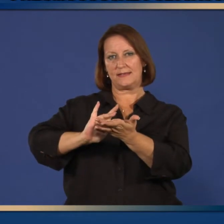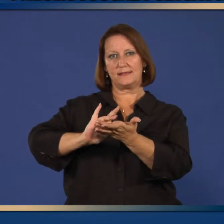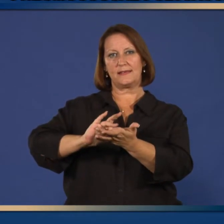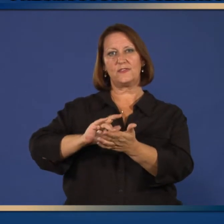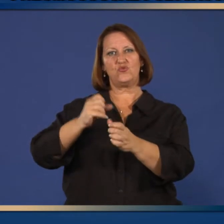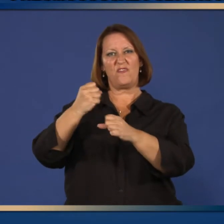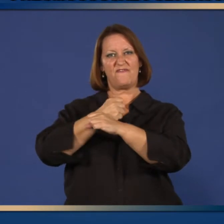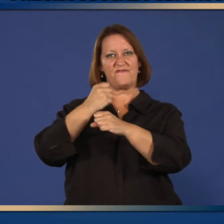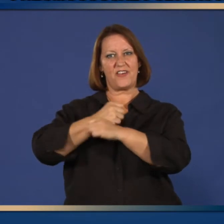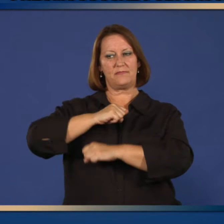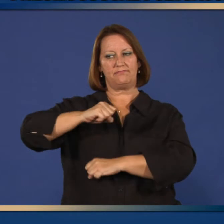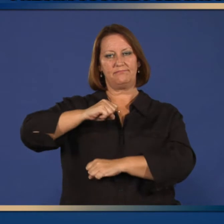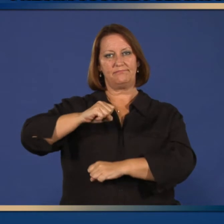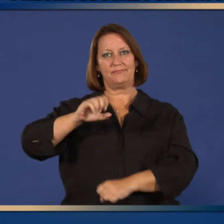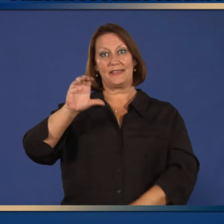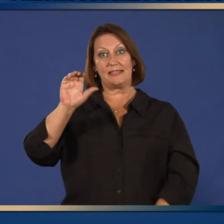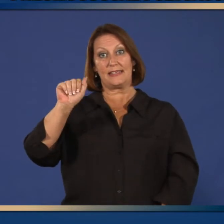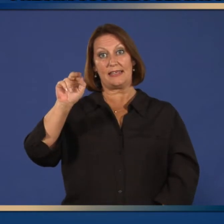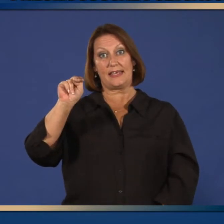certain cancer drugs,